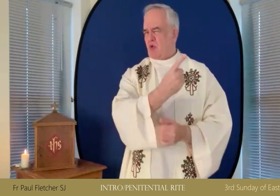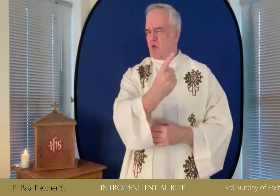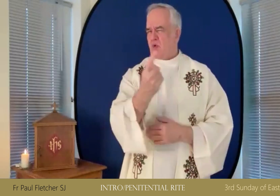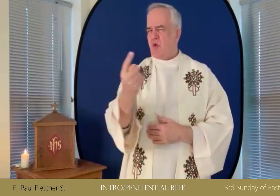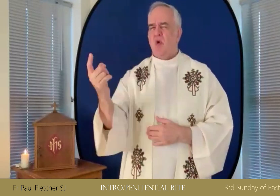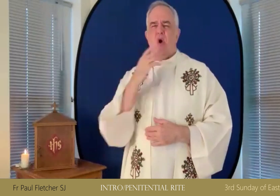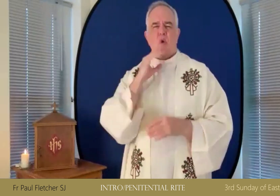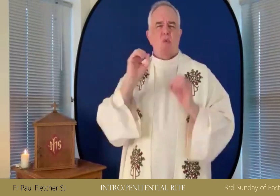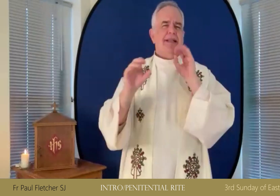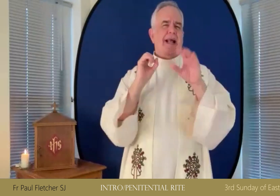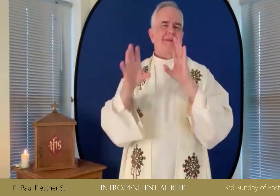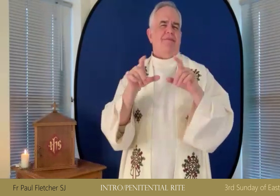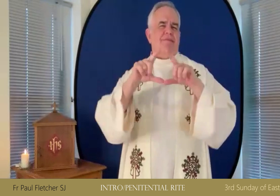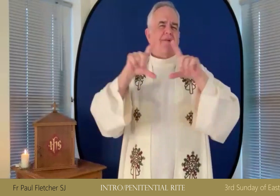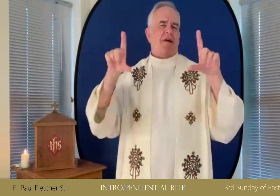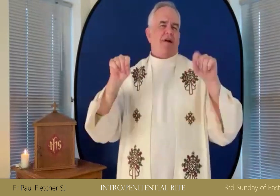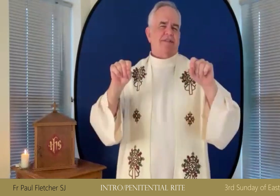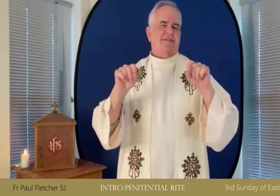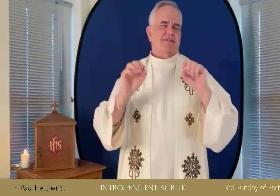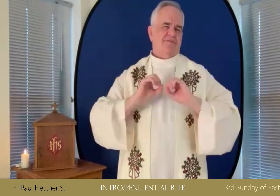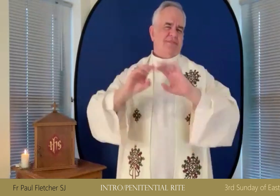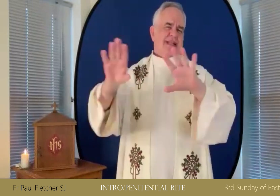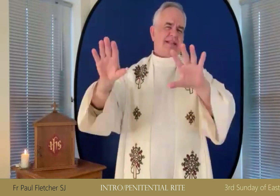sure we will thank God then.